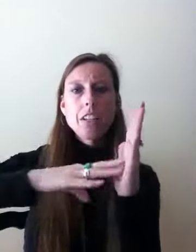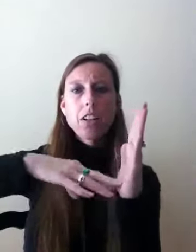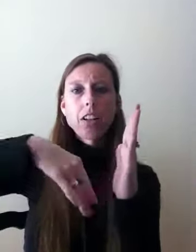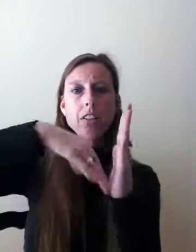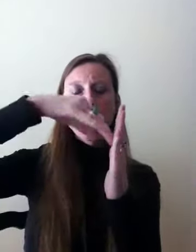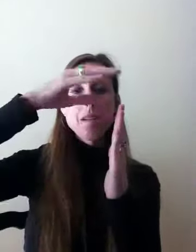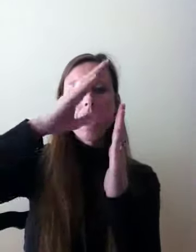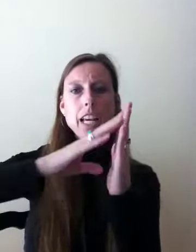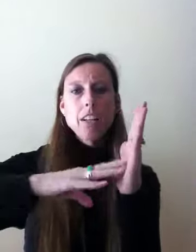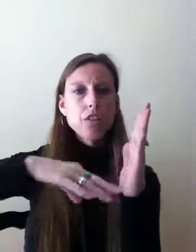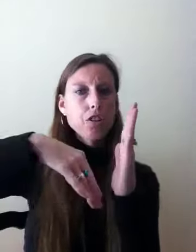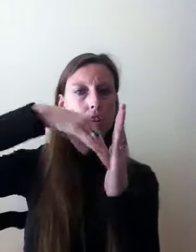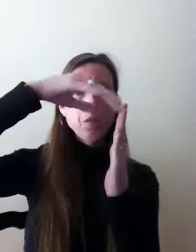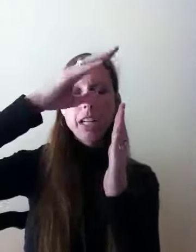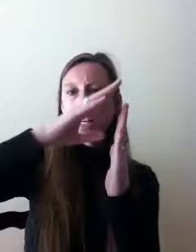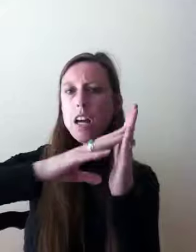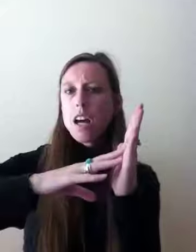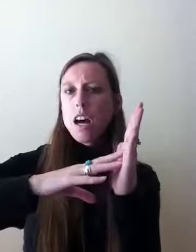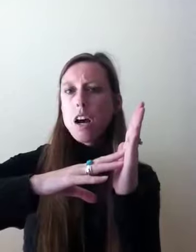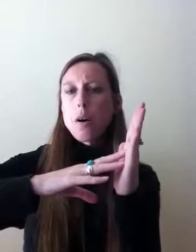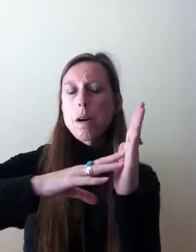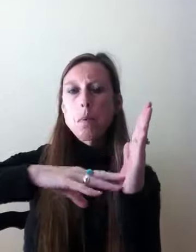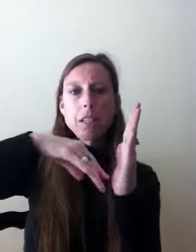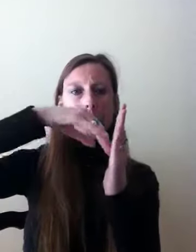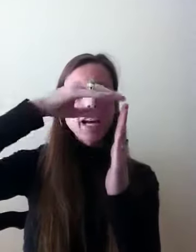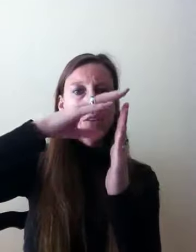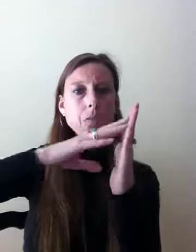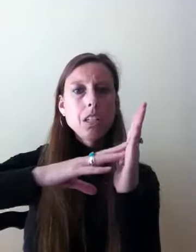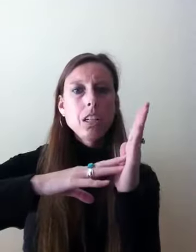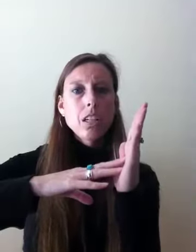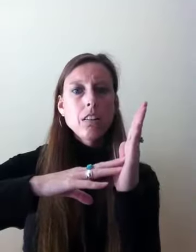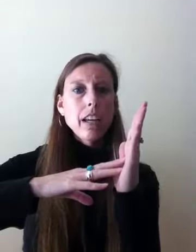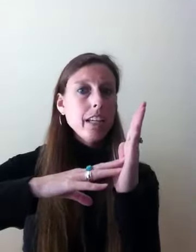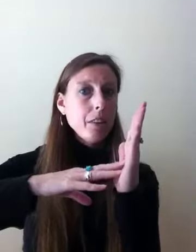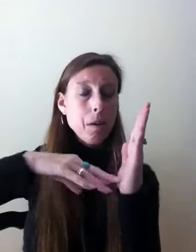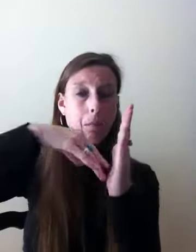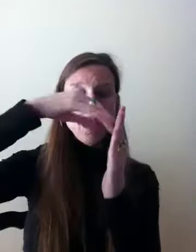your dominant hand is just going up and down like the